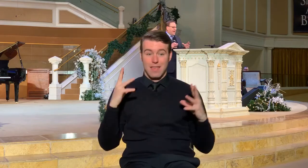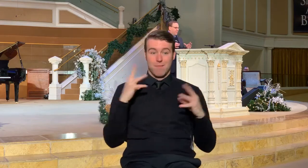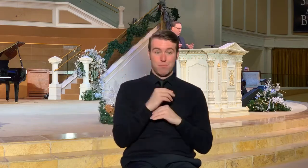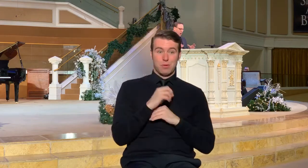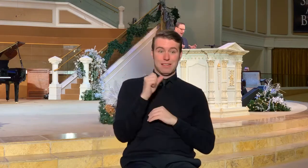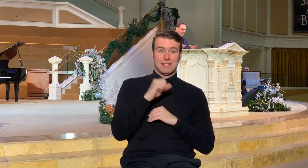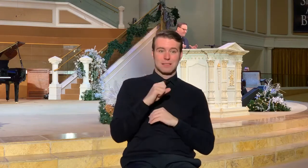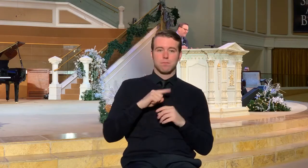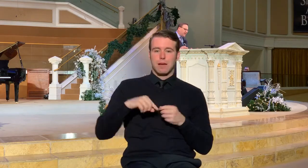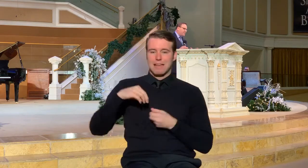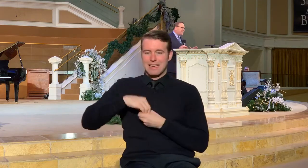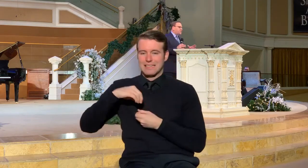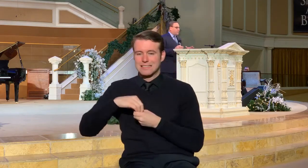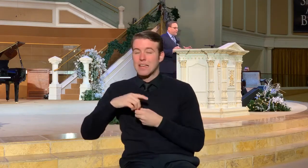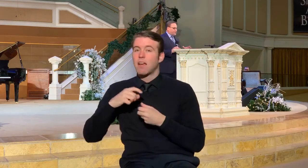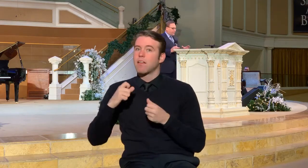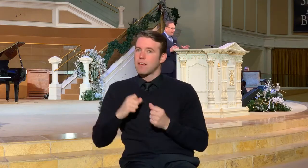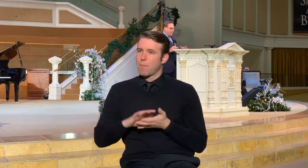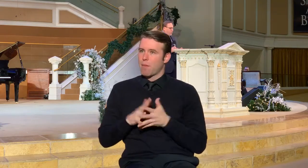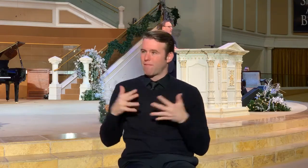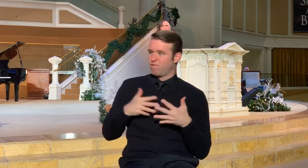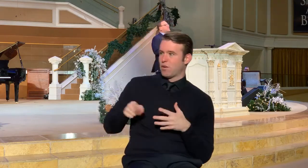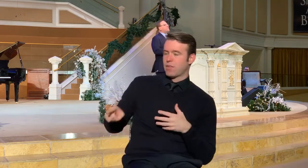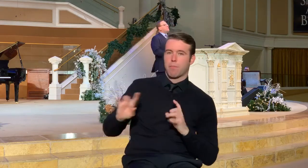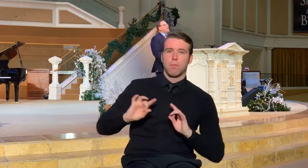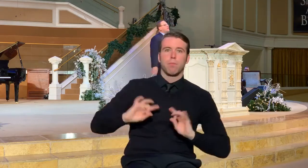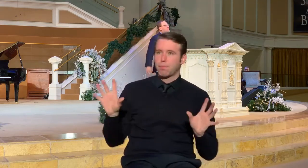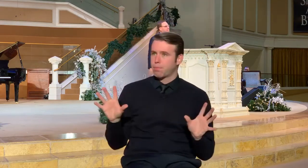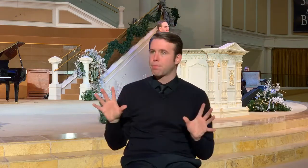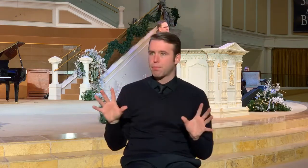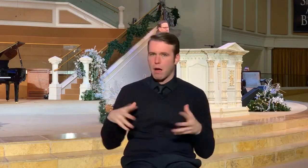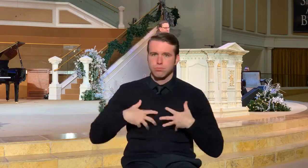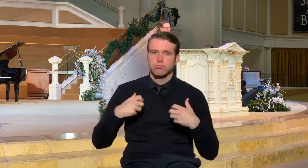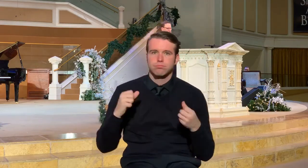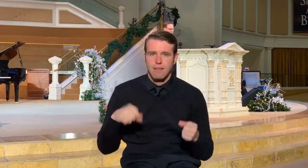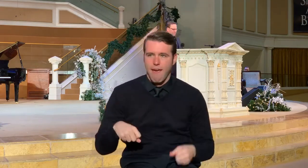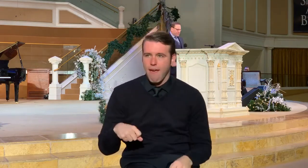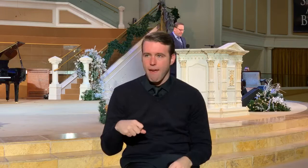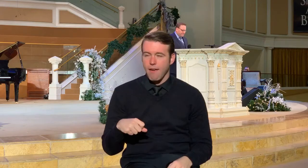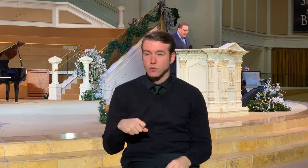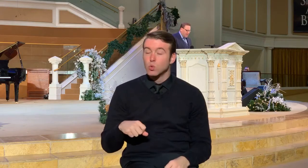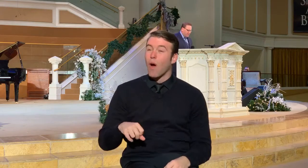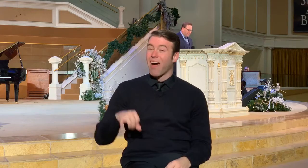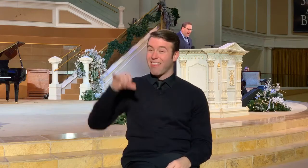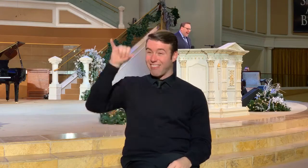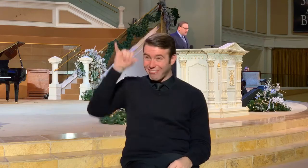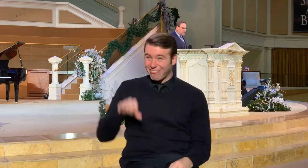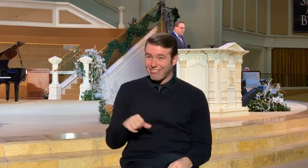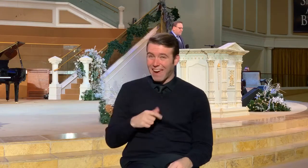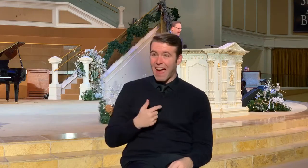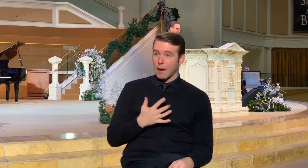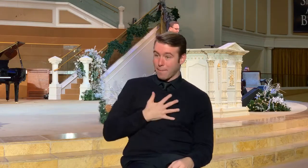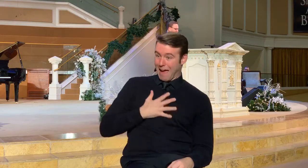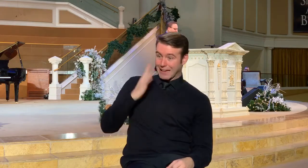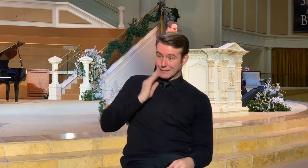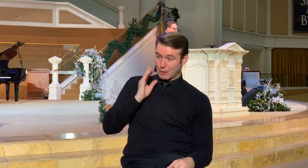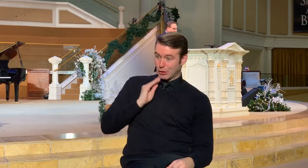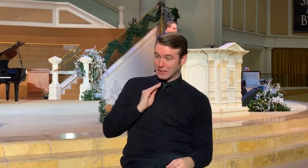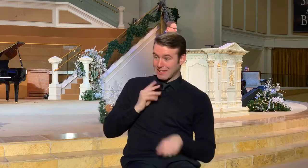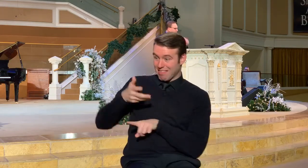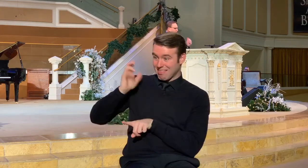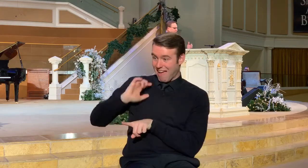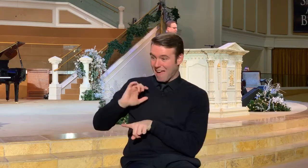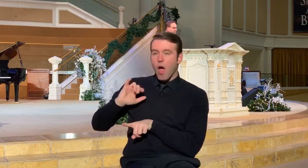while they were a fearful creature at once. This is the description that the man of